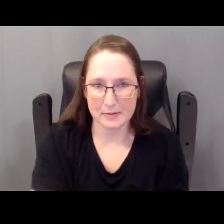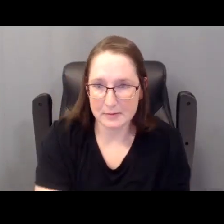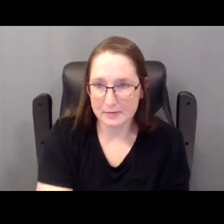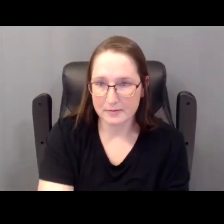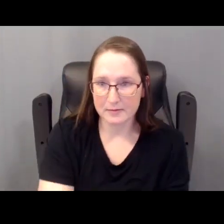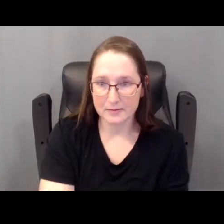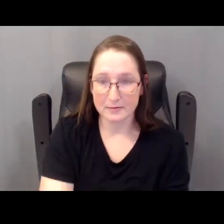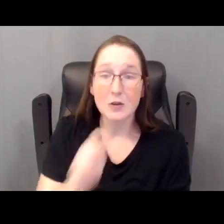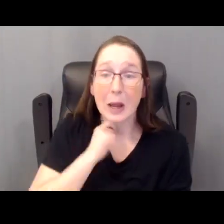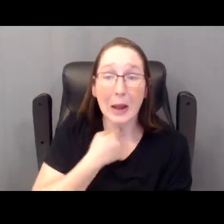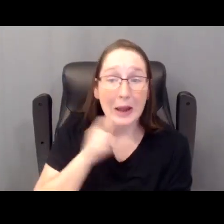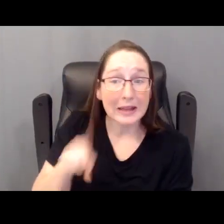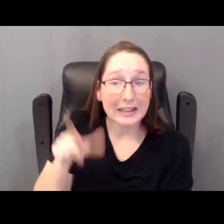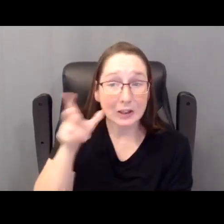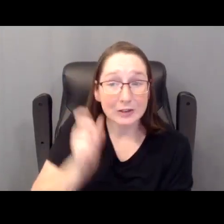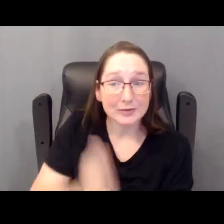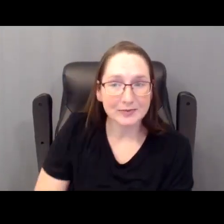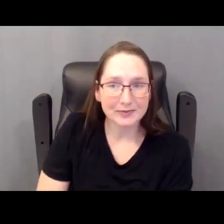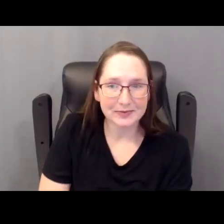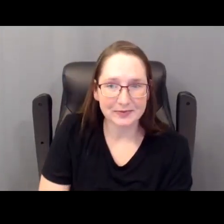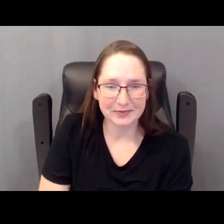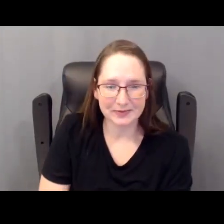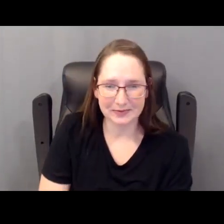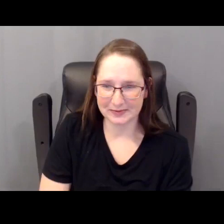You're on mute.